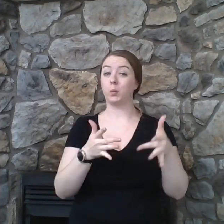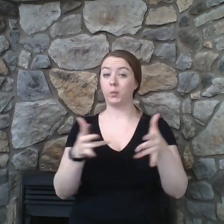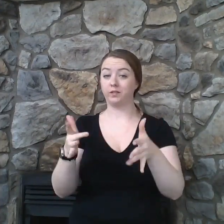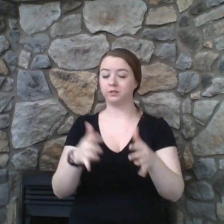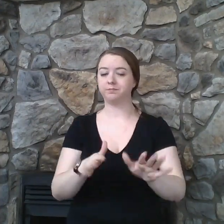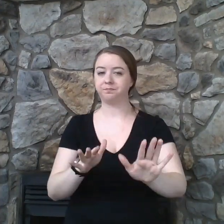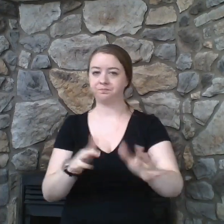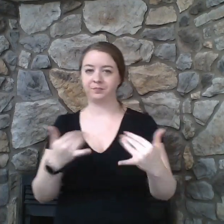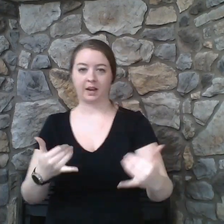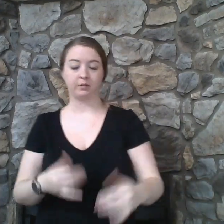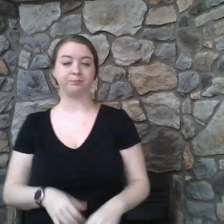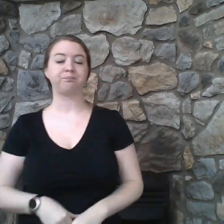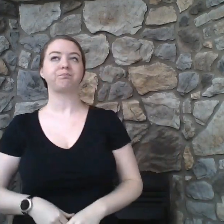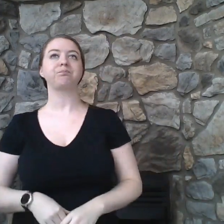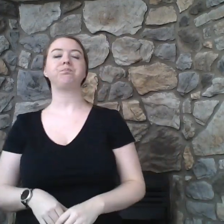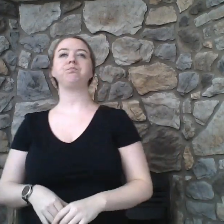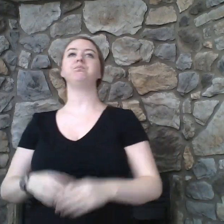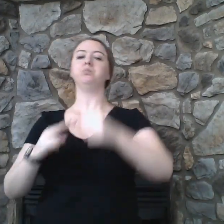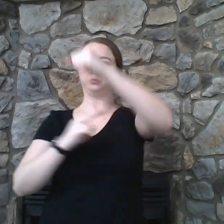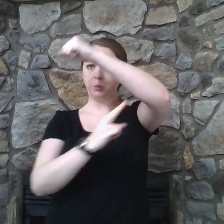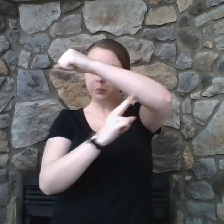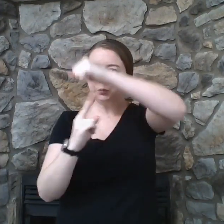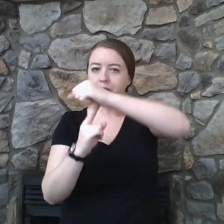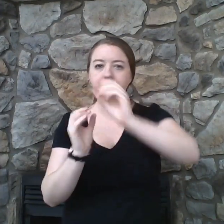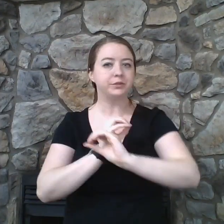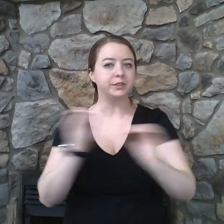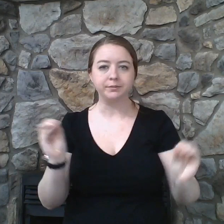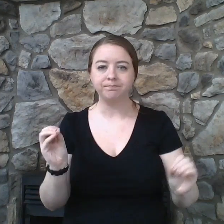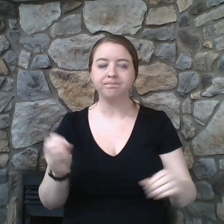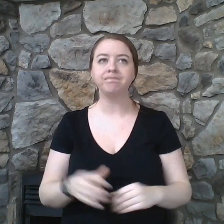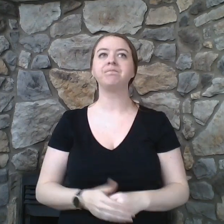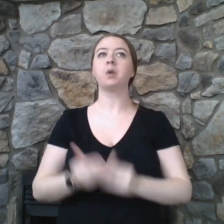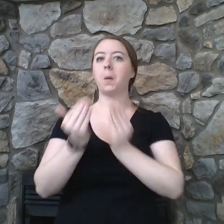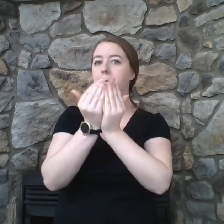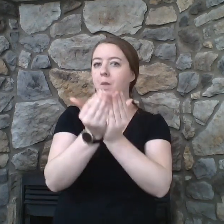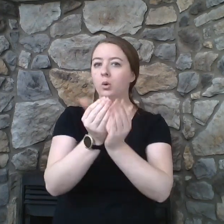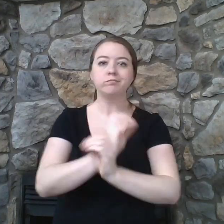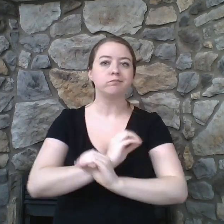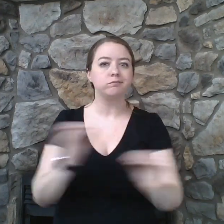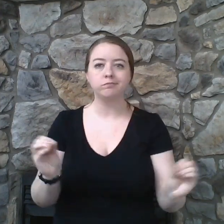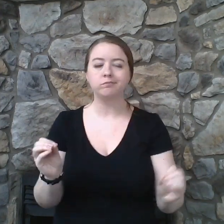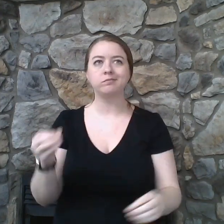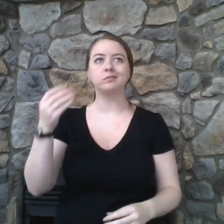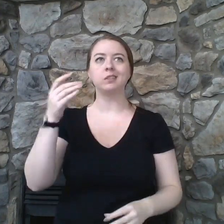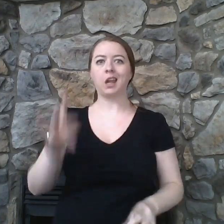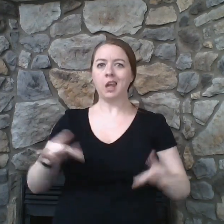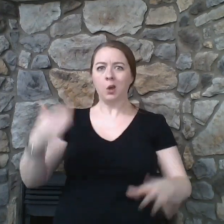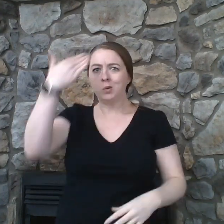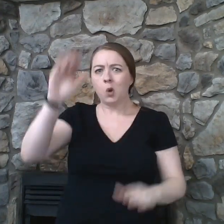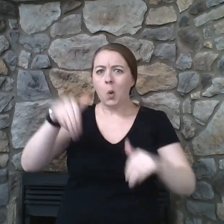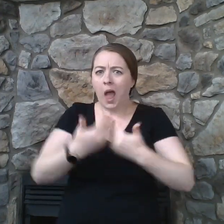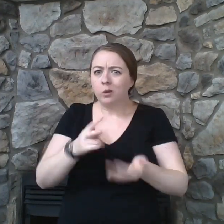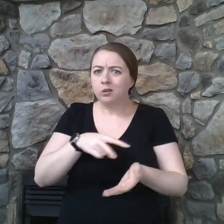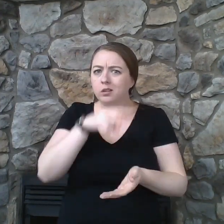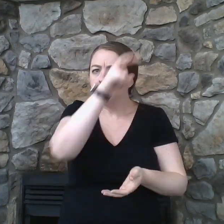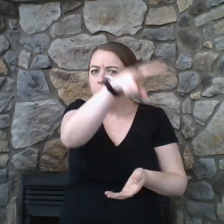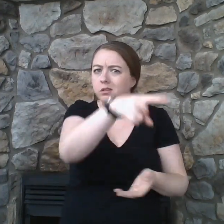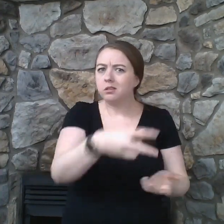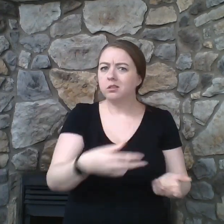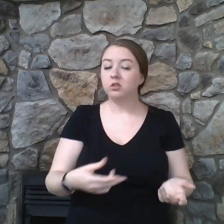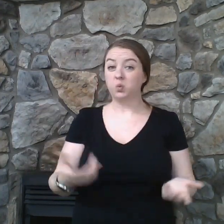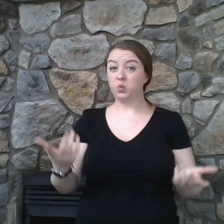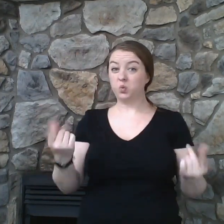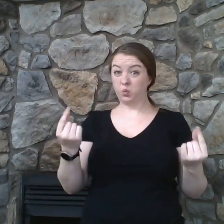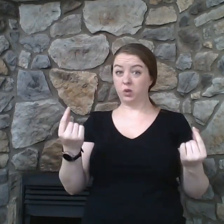Now, there wasn't any bridge, and there wasn't any ferry boat, and Kangaroo didn't know how to get over. So he stood on